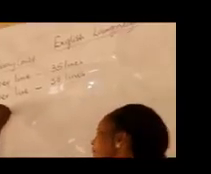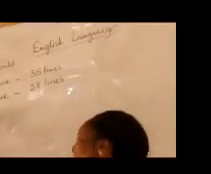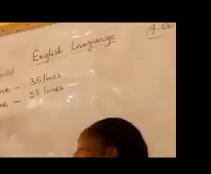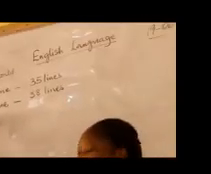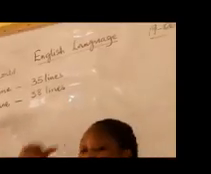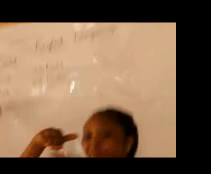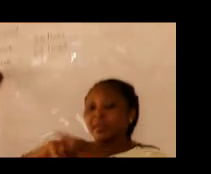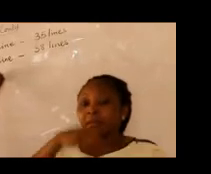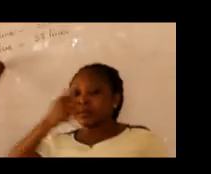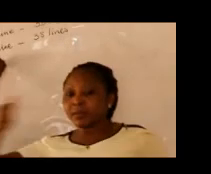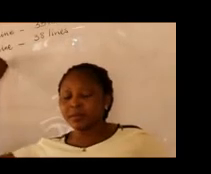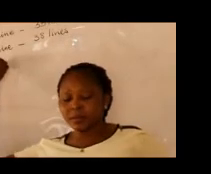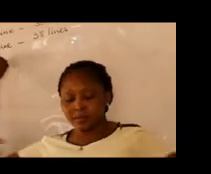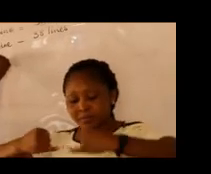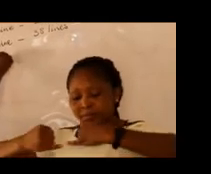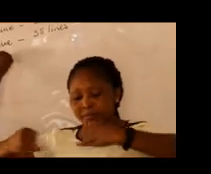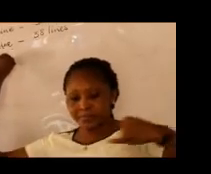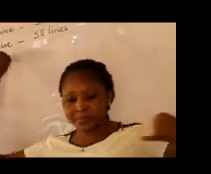in a line,